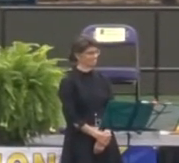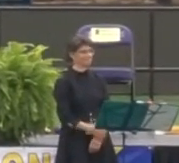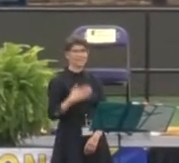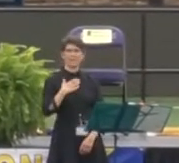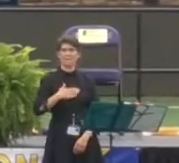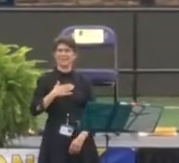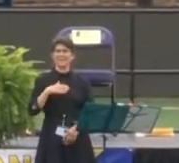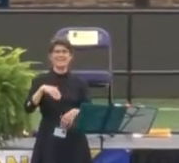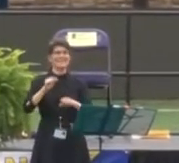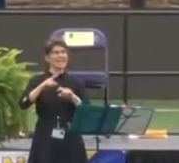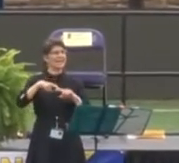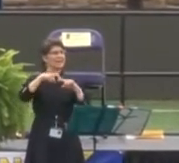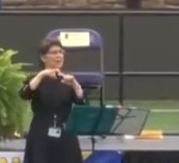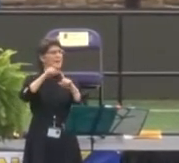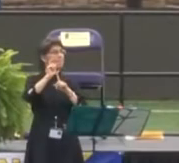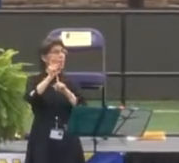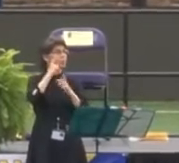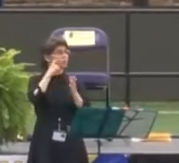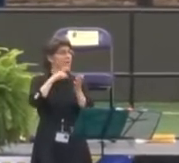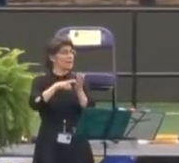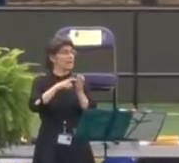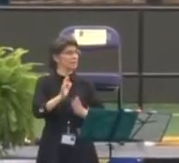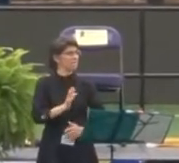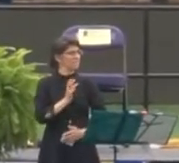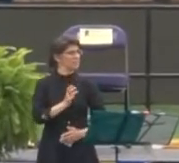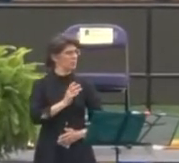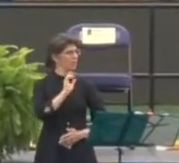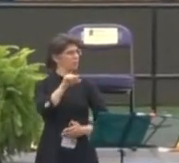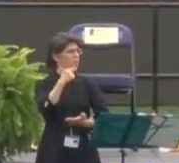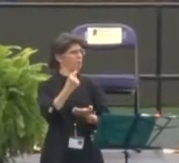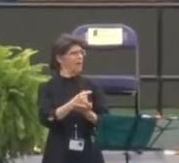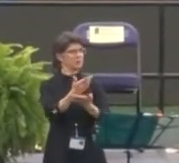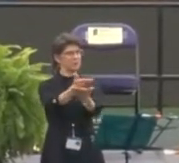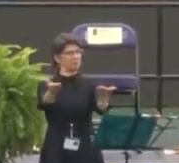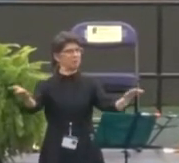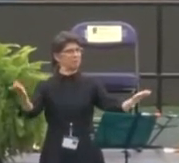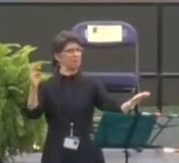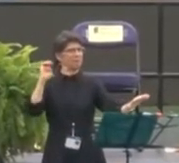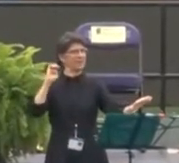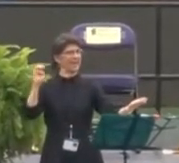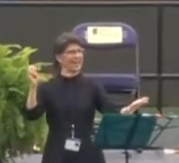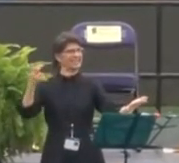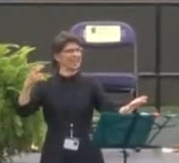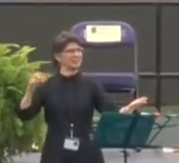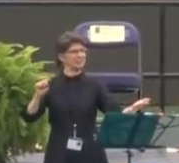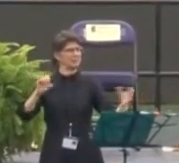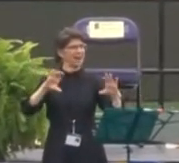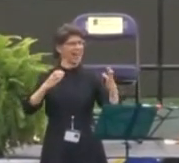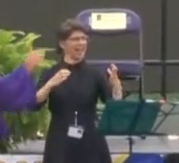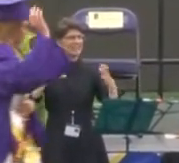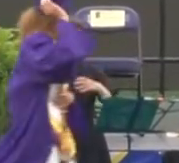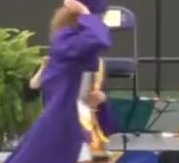Can we please take another moment to recognize now the official graduates of the East High School class of 2021?